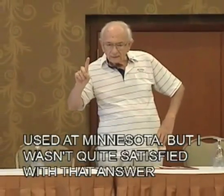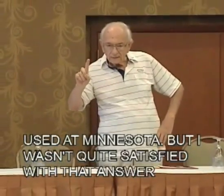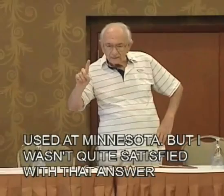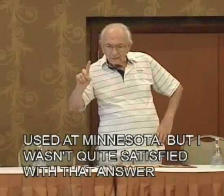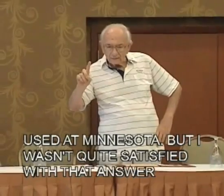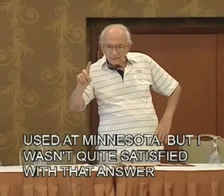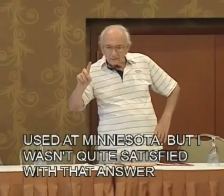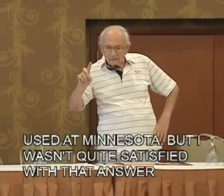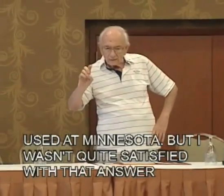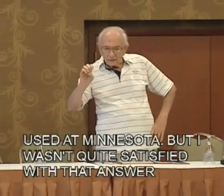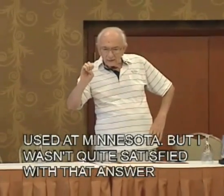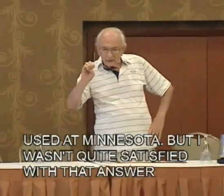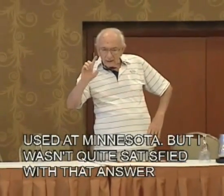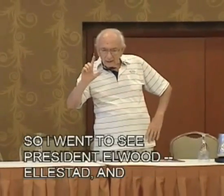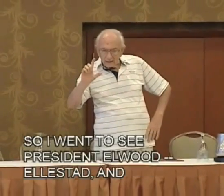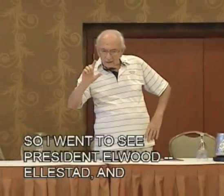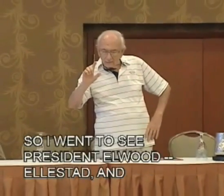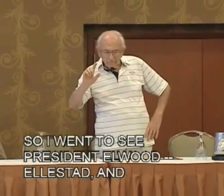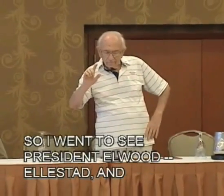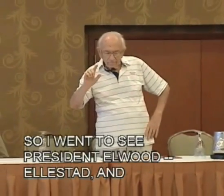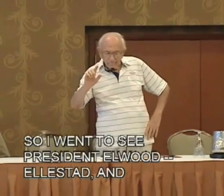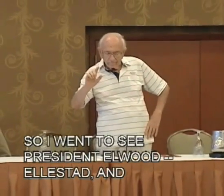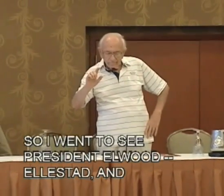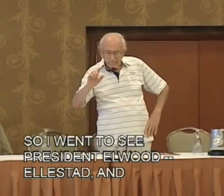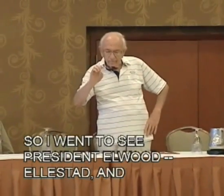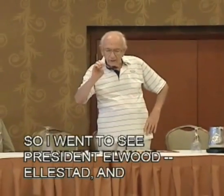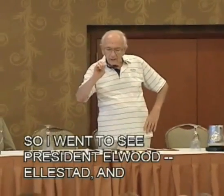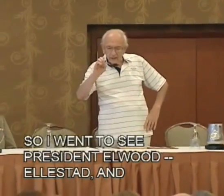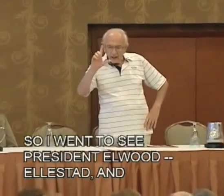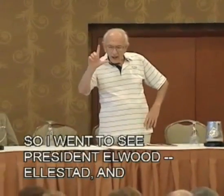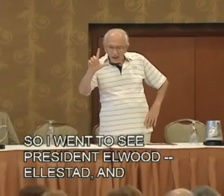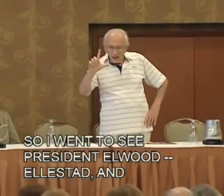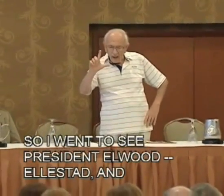went to see President Elwood Elstead Elstead